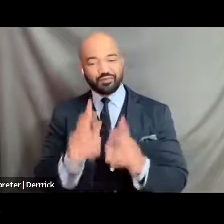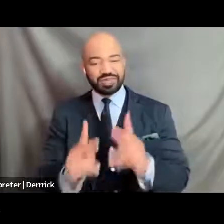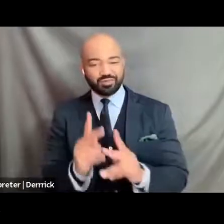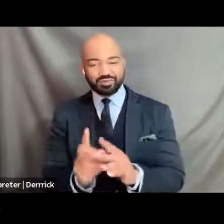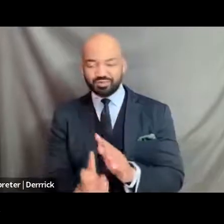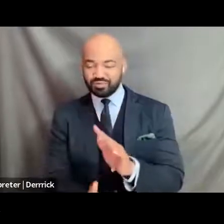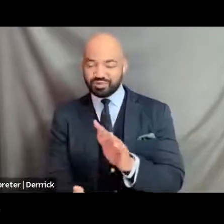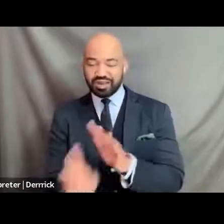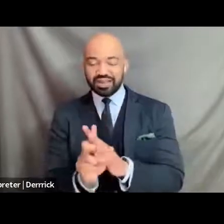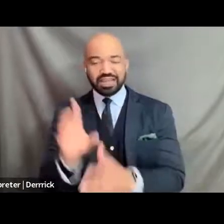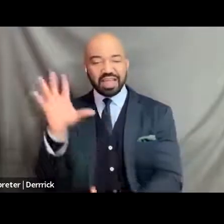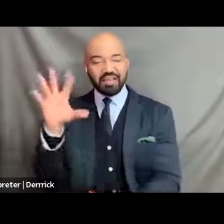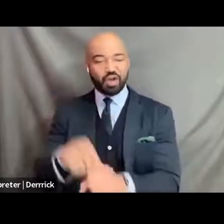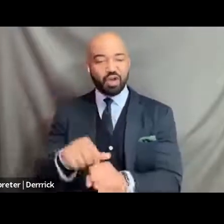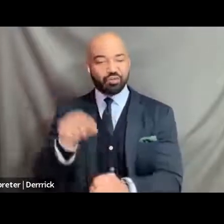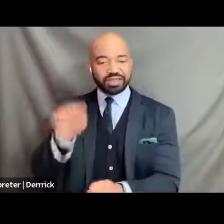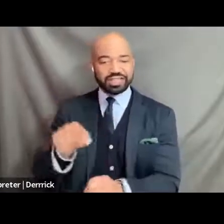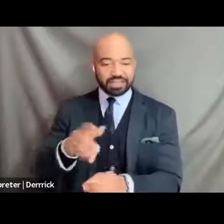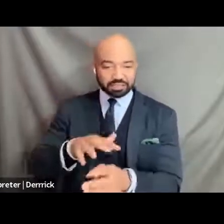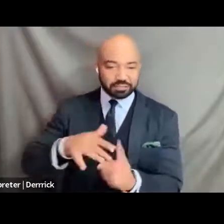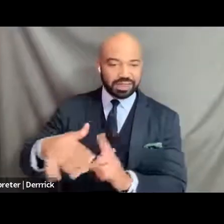spaces so thank you